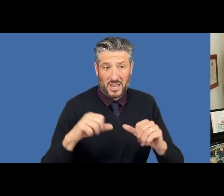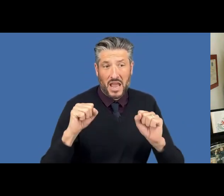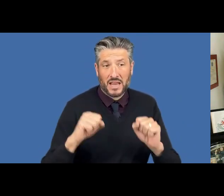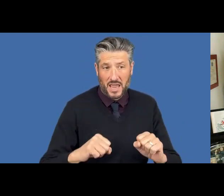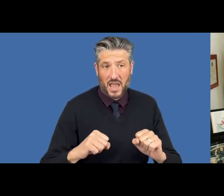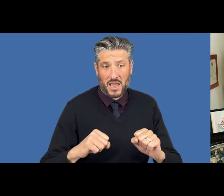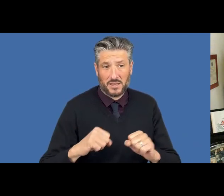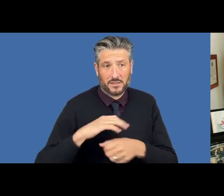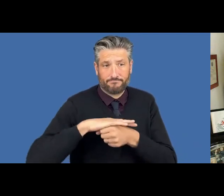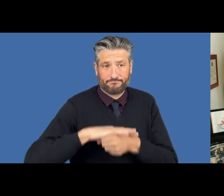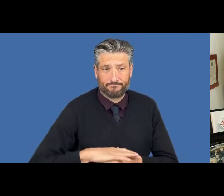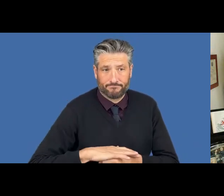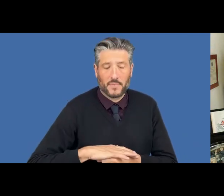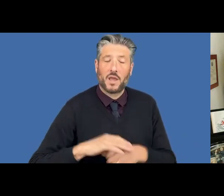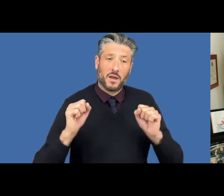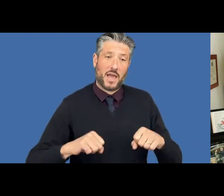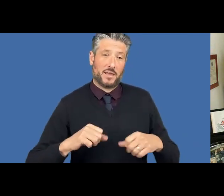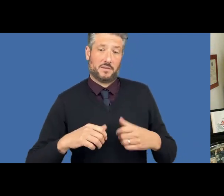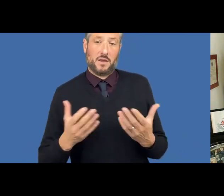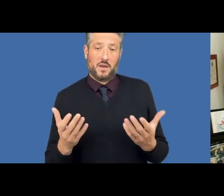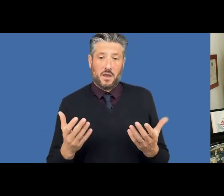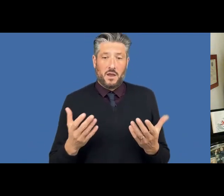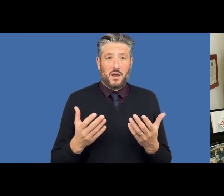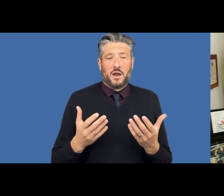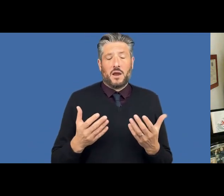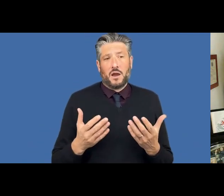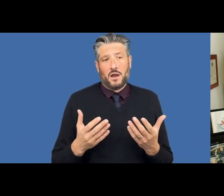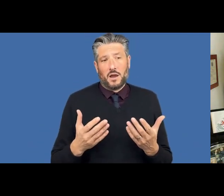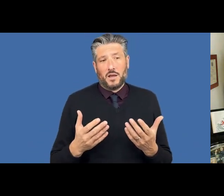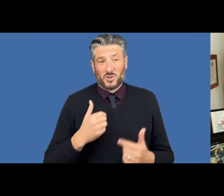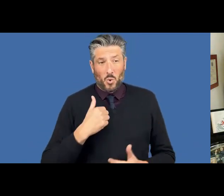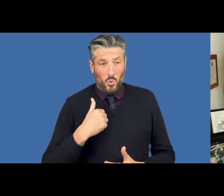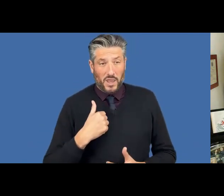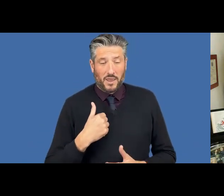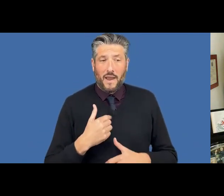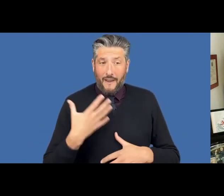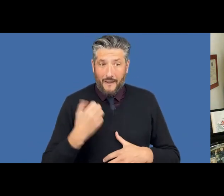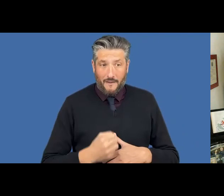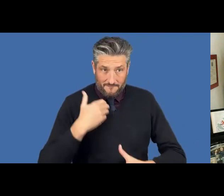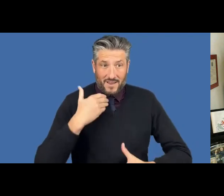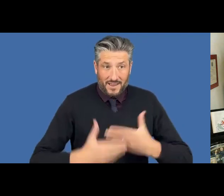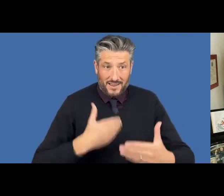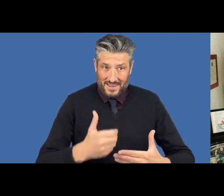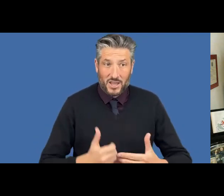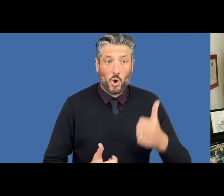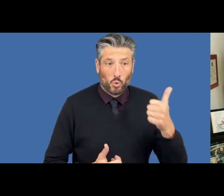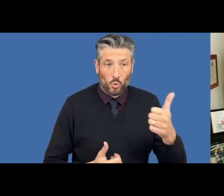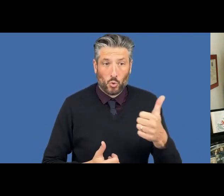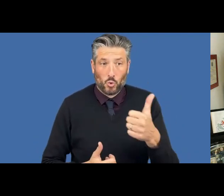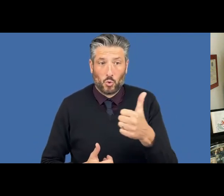of the things that we've implemented very rapidly have had positive effects, but sometimes in our desire